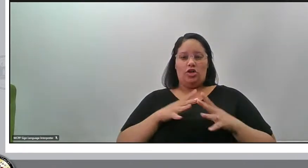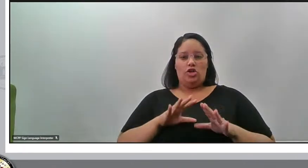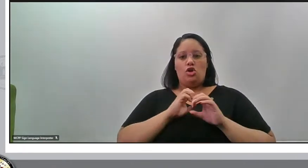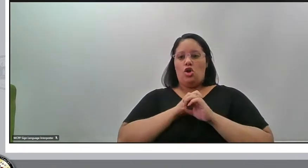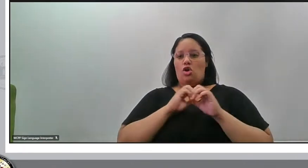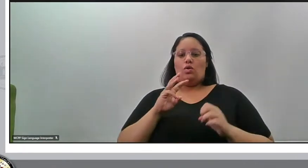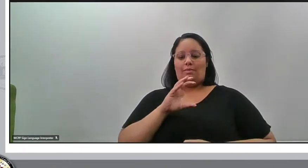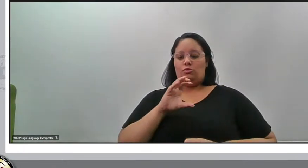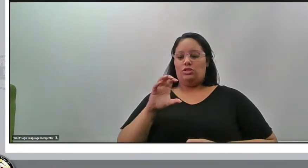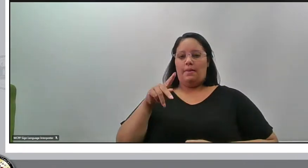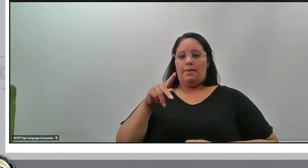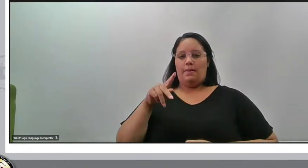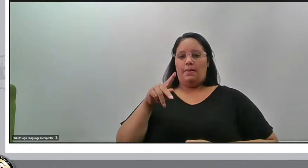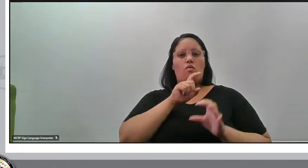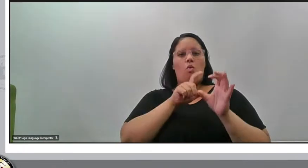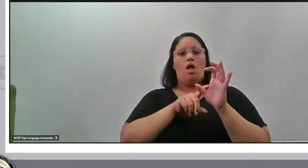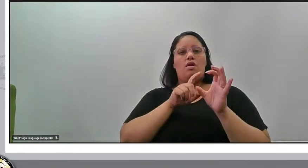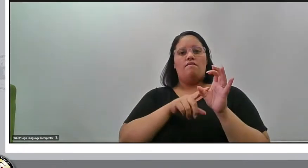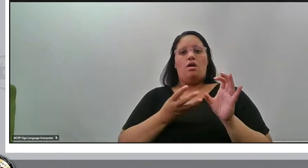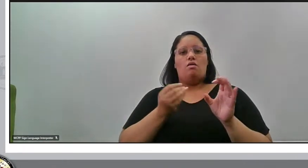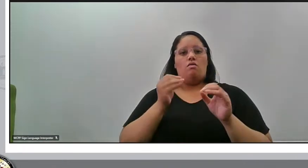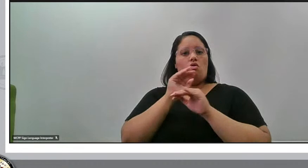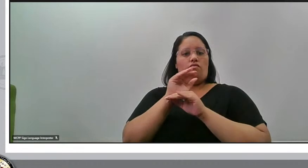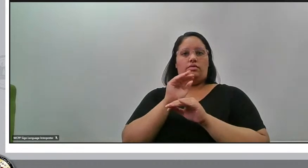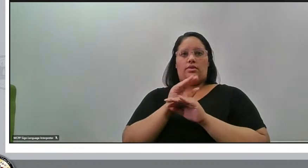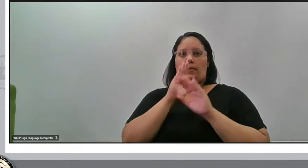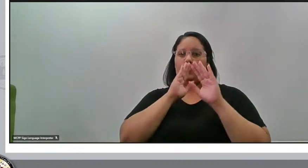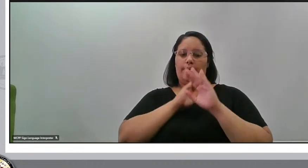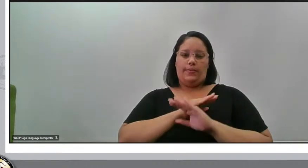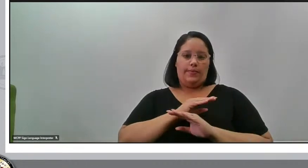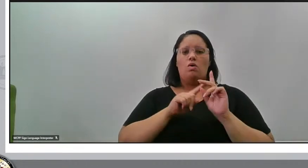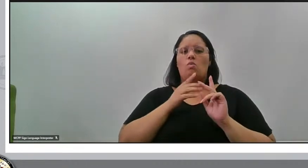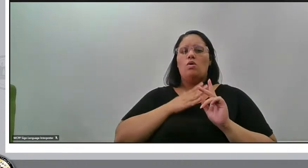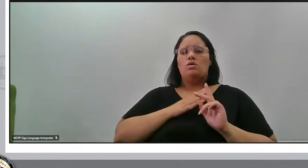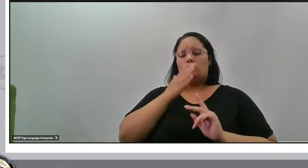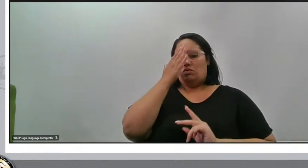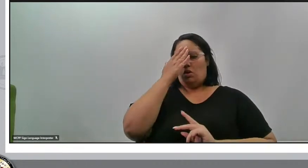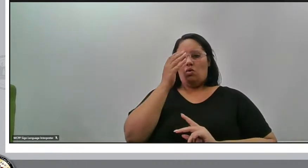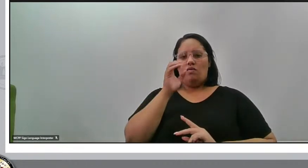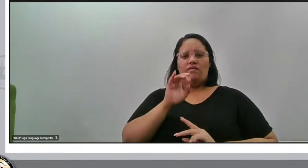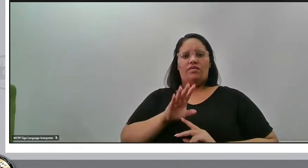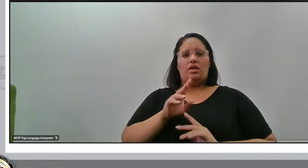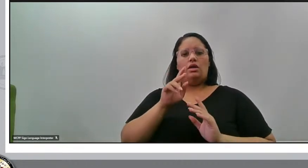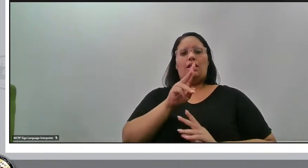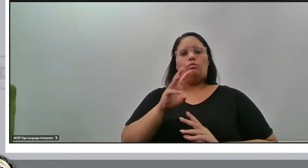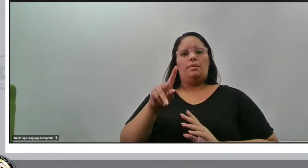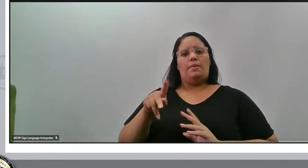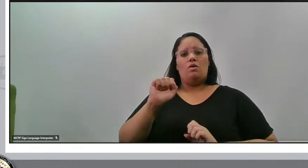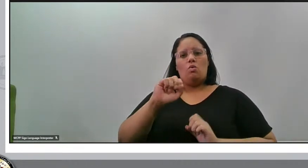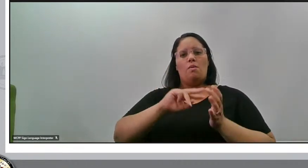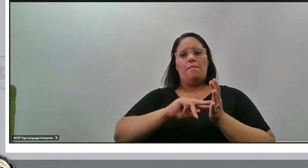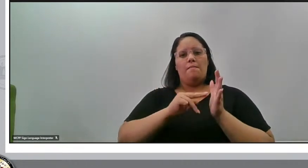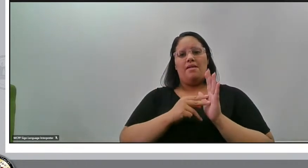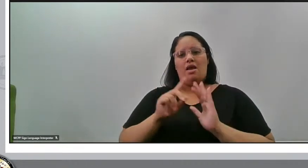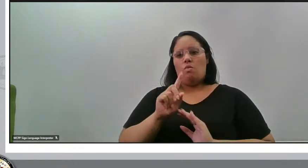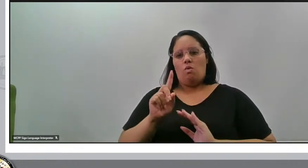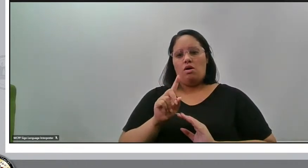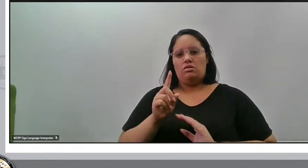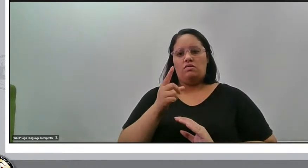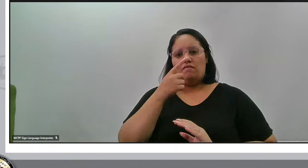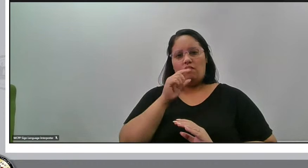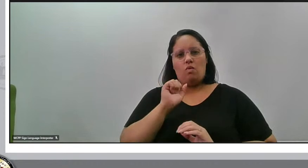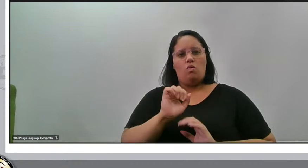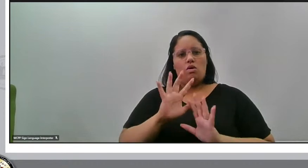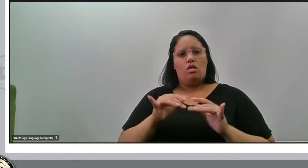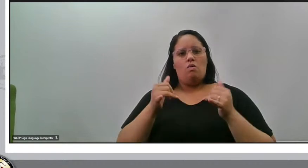WCPP employees qualify for overtime. I'd like to know what WCPP's plans are to